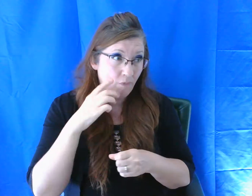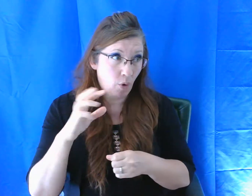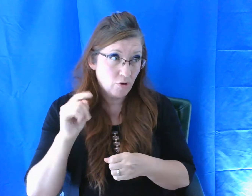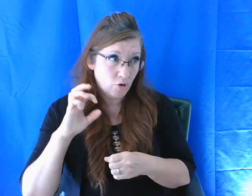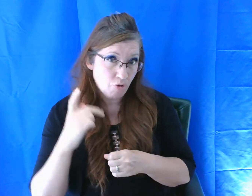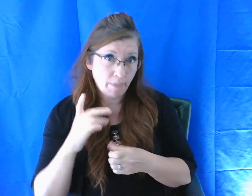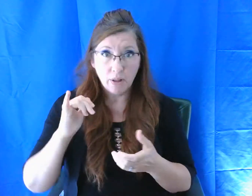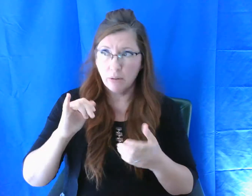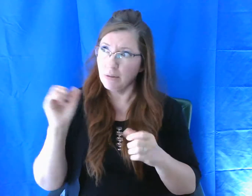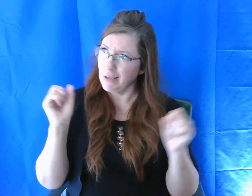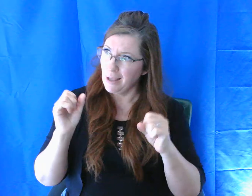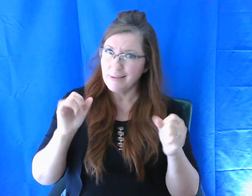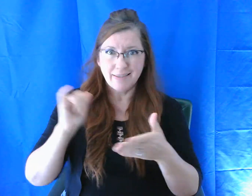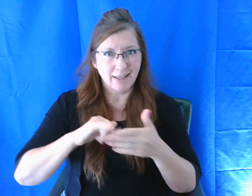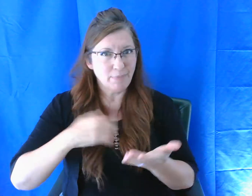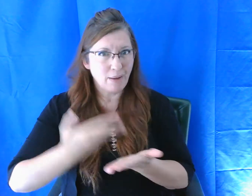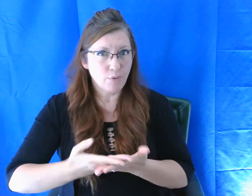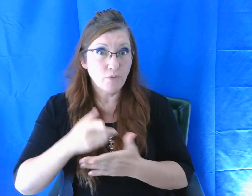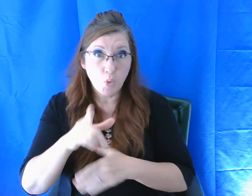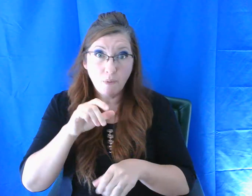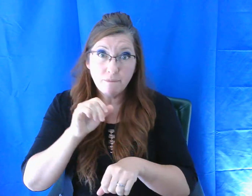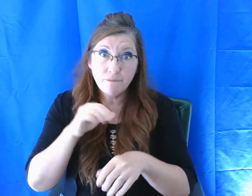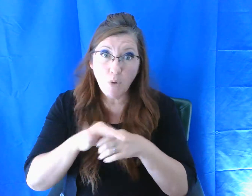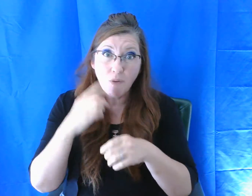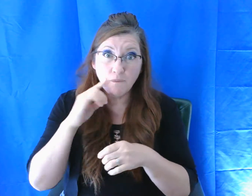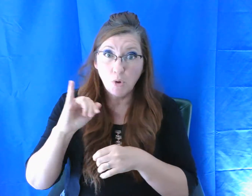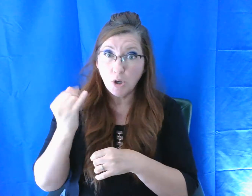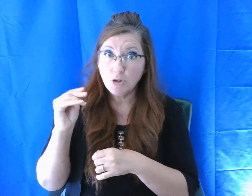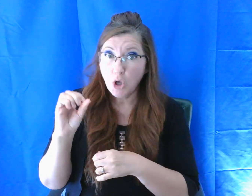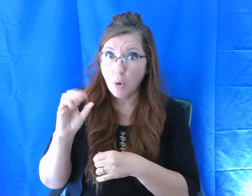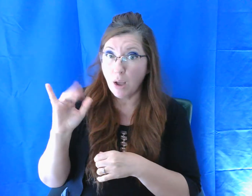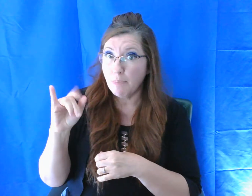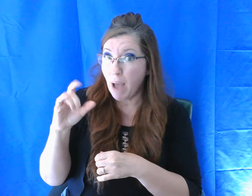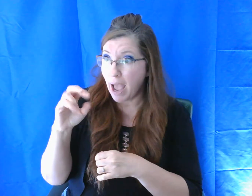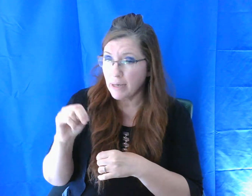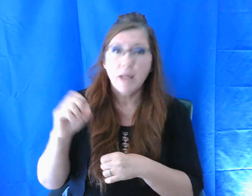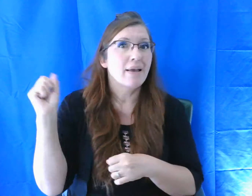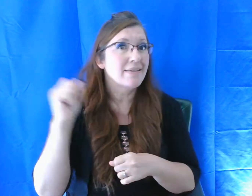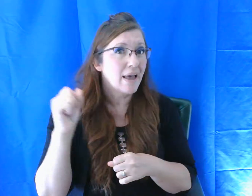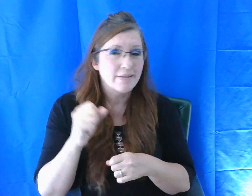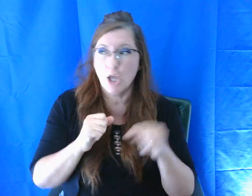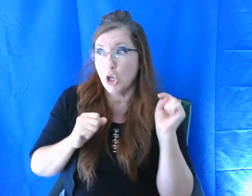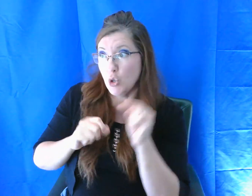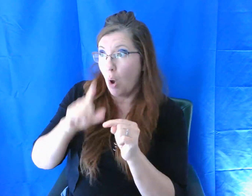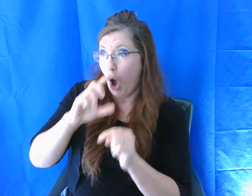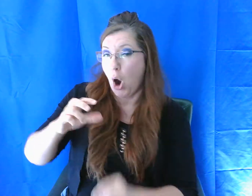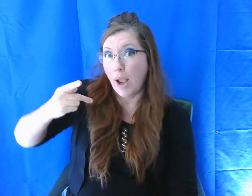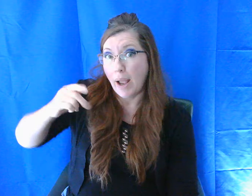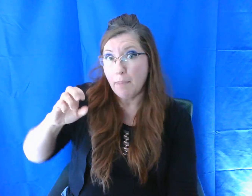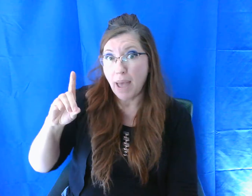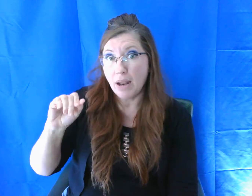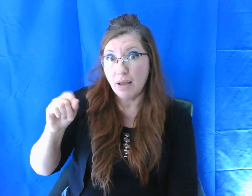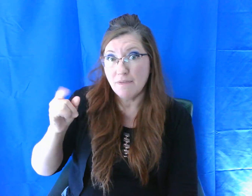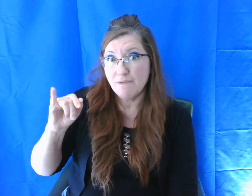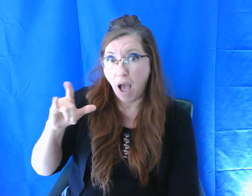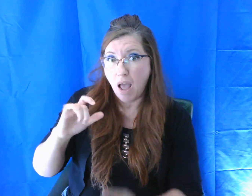That's my proof. Are you voting for Joe Biden? Yes, I am. Then you're a pedophile. No. Yes, you are. A pedophile. You're a